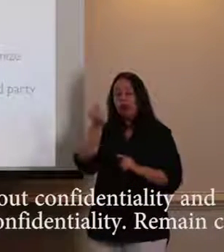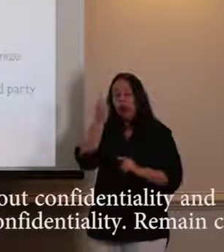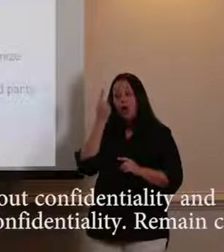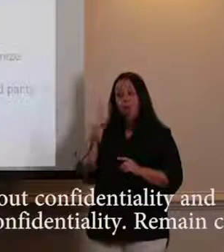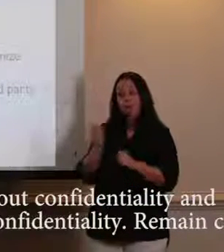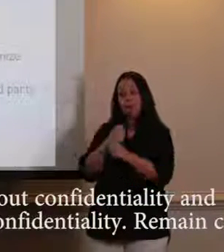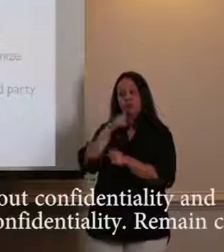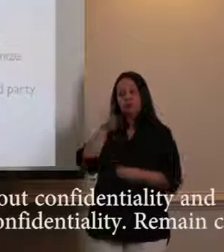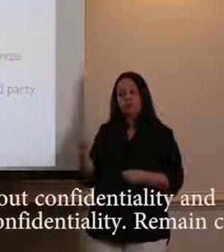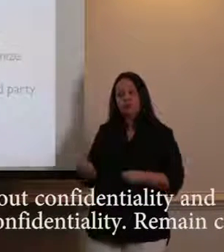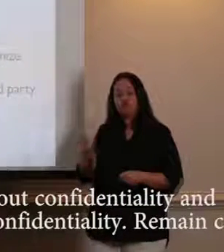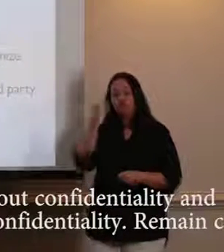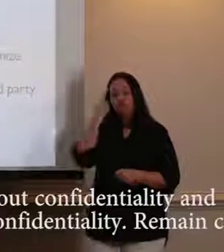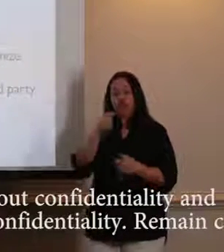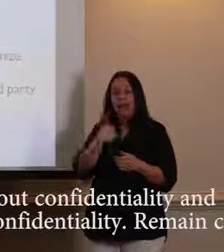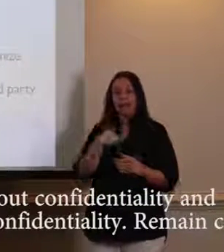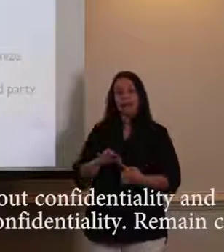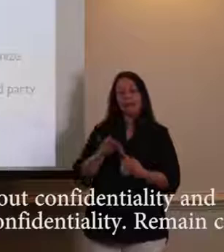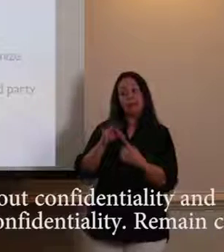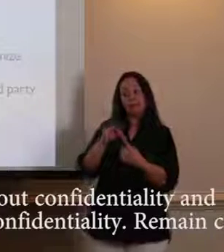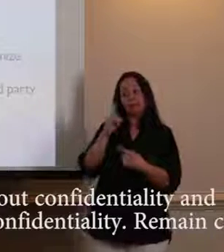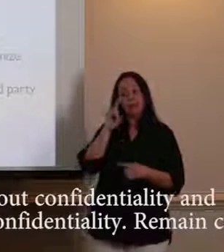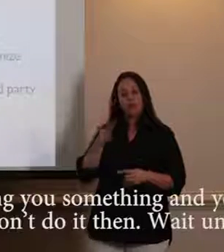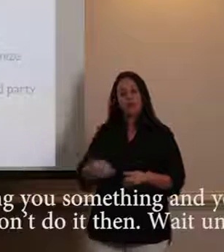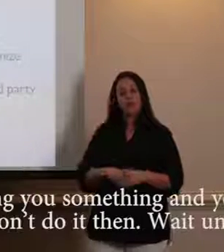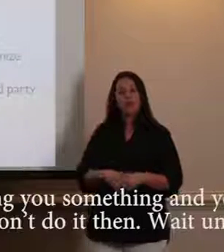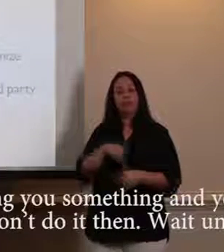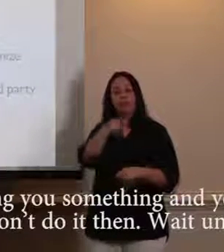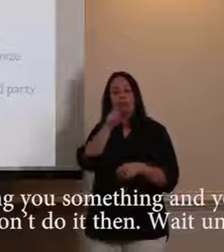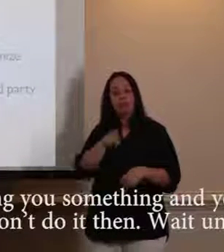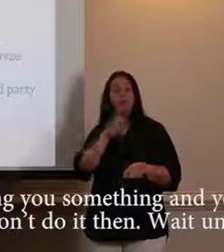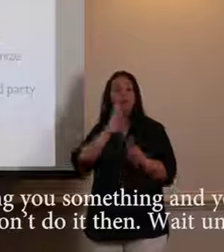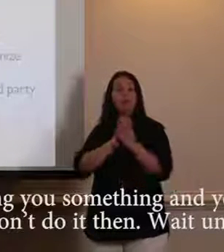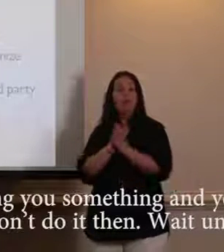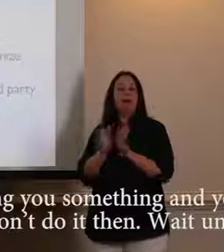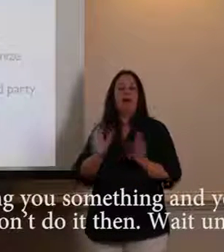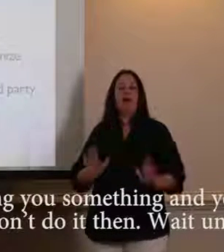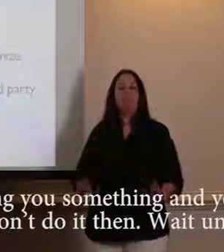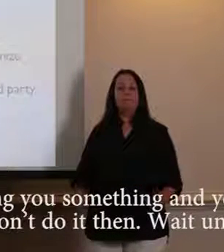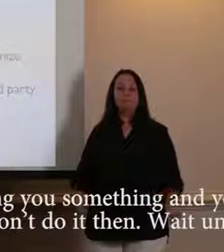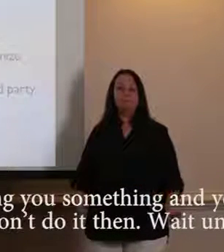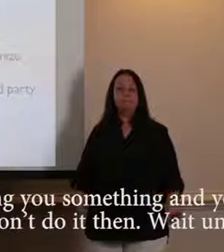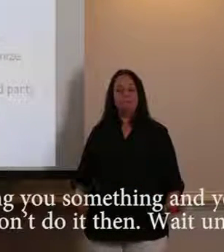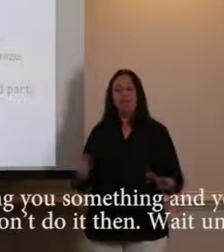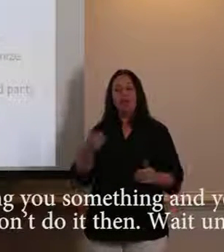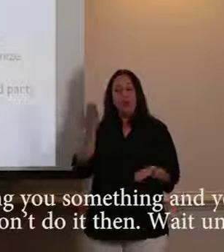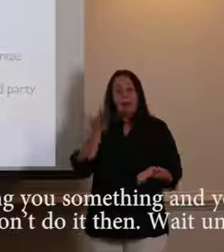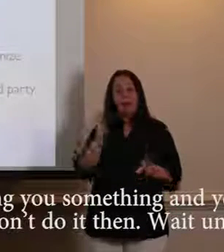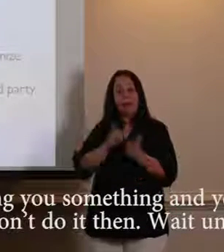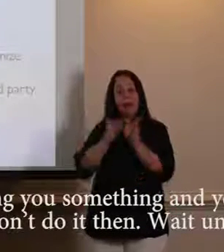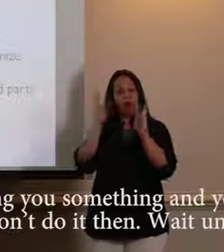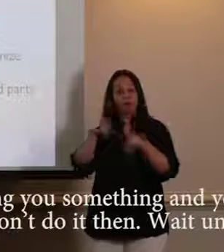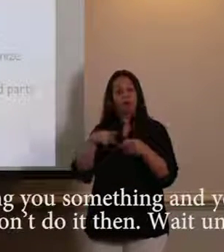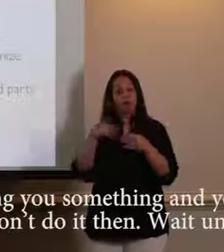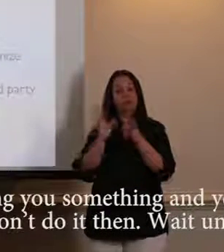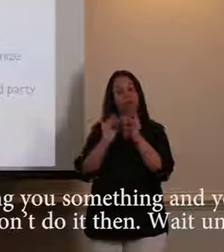confidentiality. Remain calm. So maybe, this person is telling you something and you want to